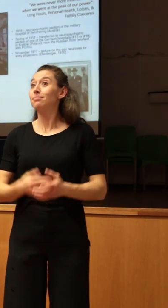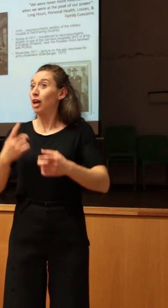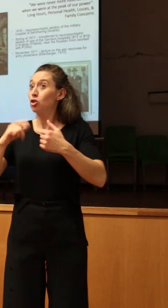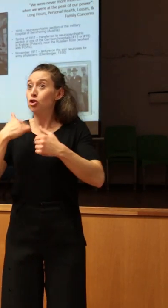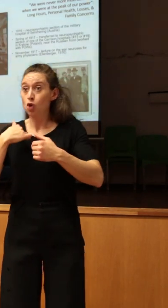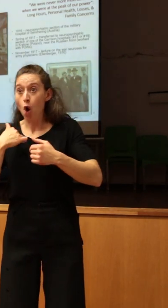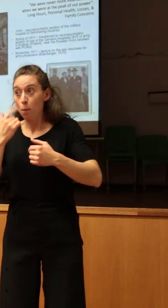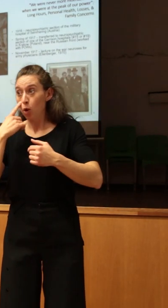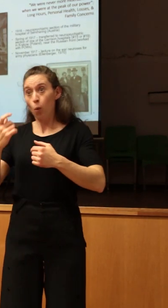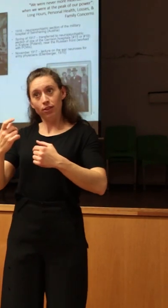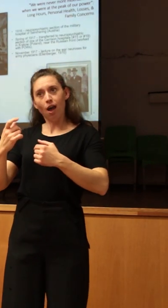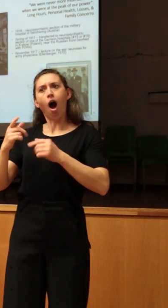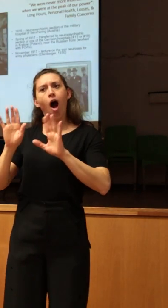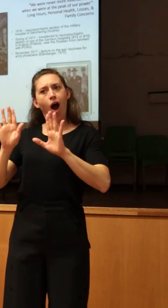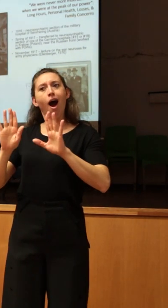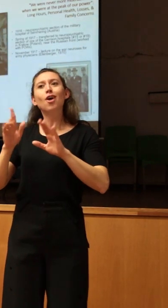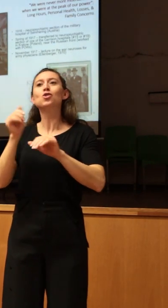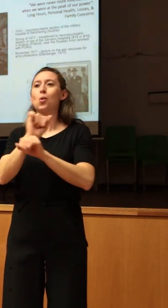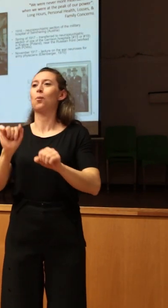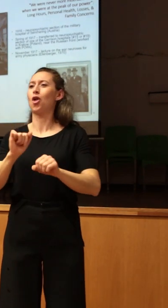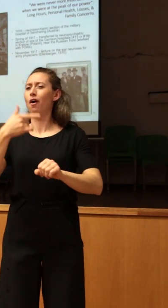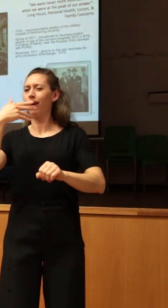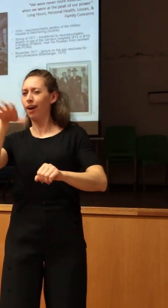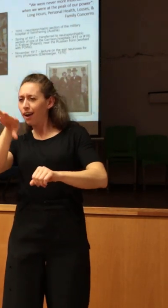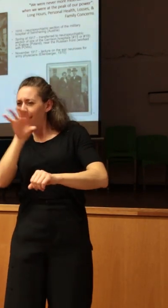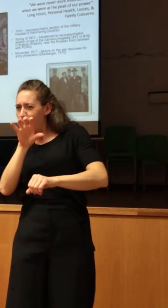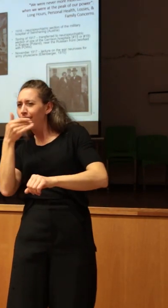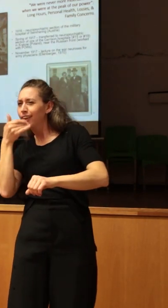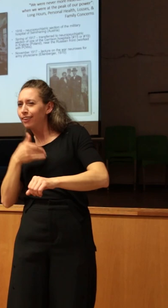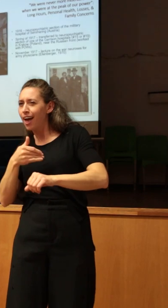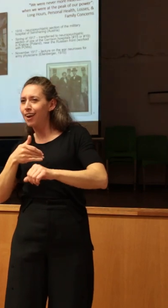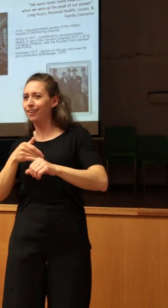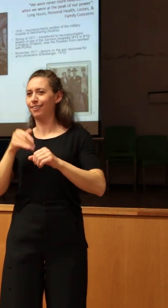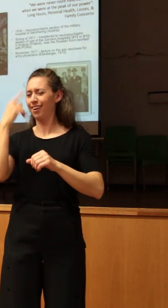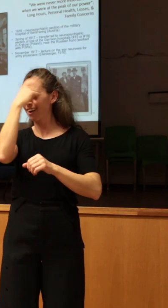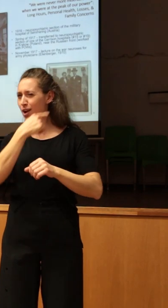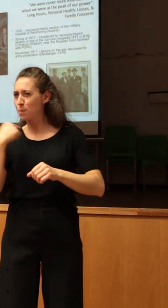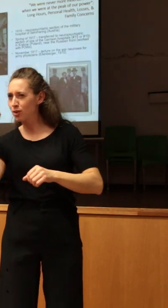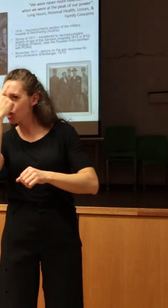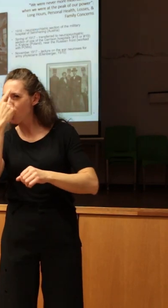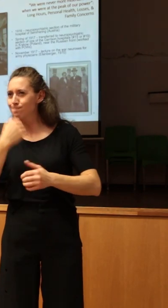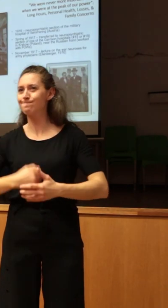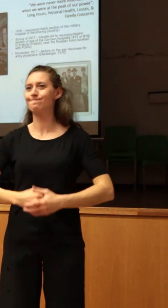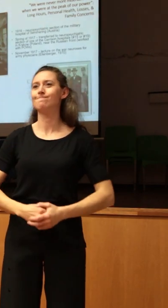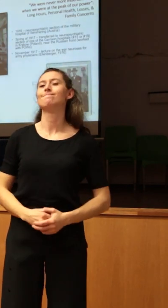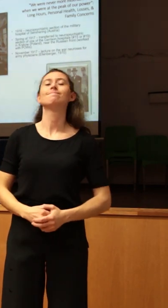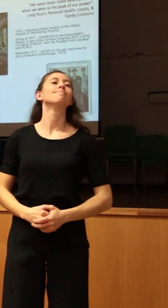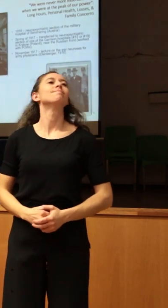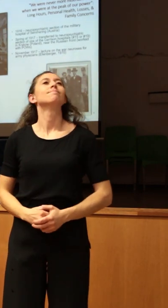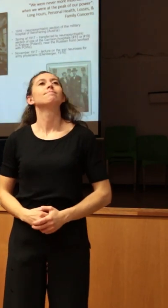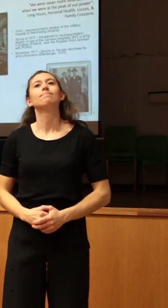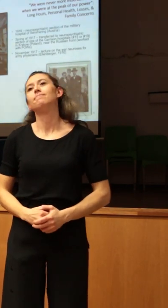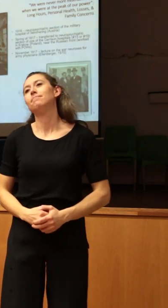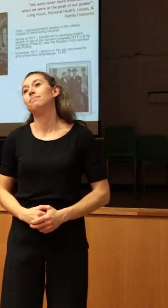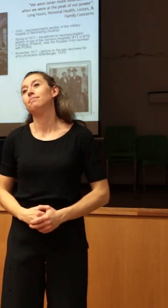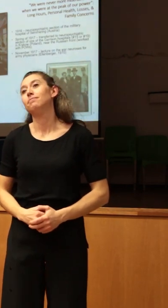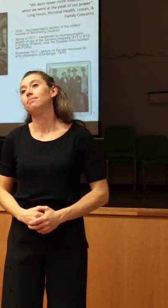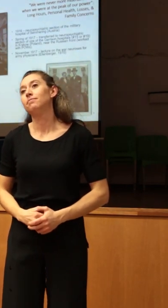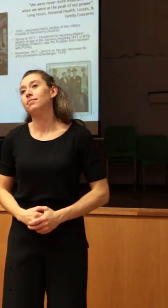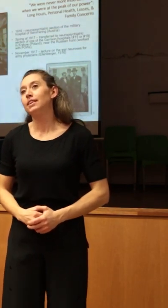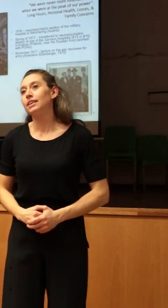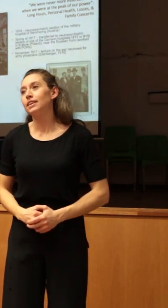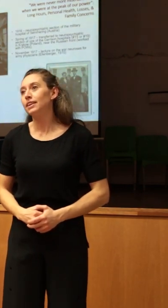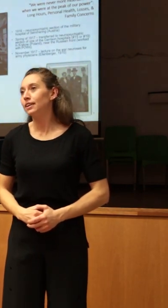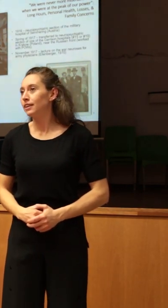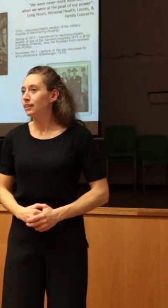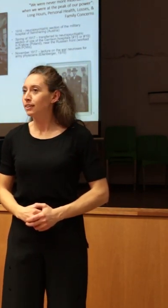Y entonces yo te prometo que voy a ser capaz de leer tu lenguaje corporal. Just don't yawn. That's the thing. Just don't yawn. Don't? Yeah,